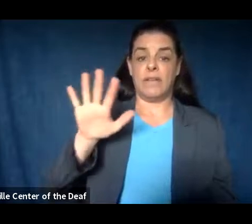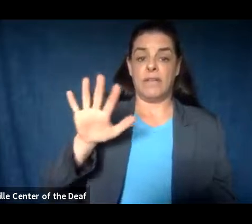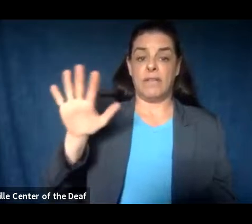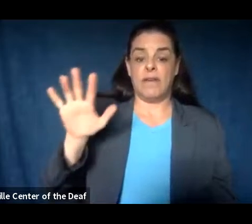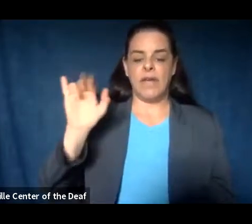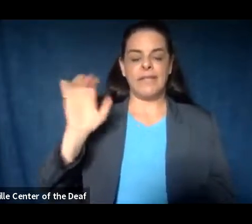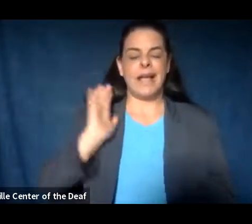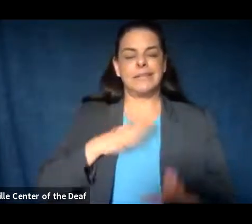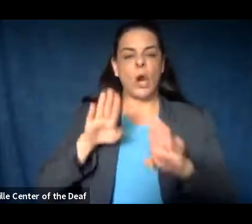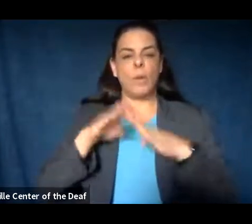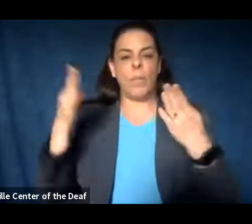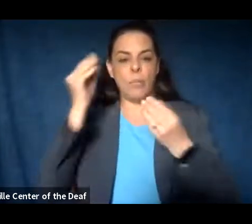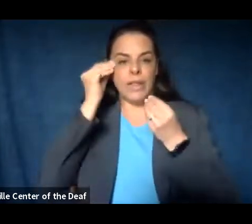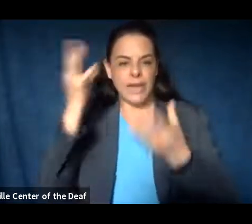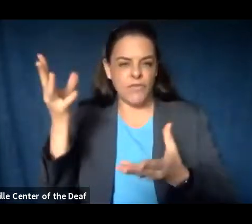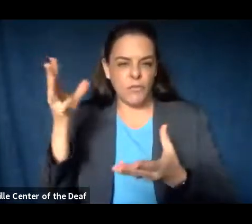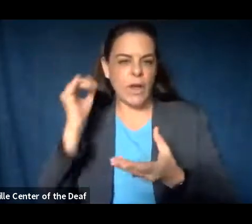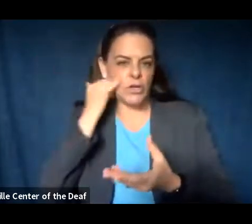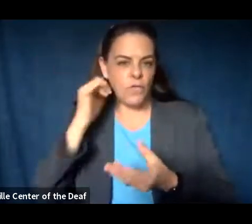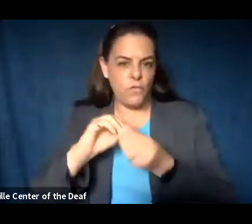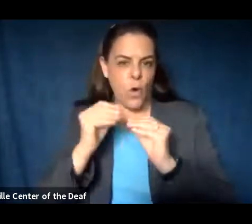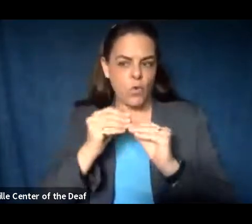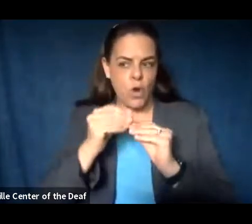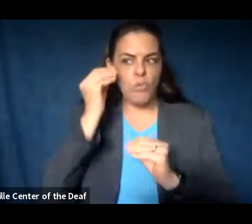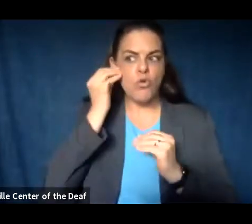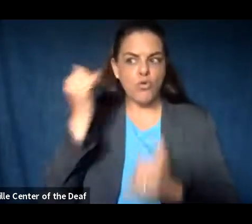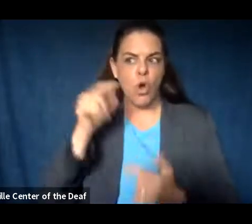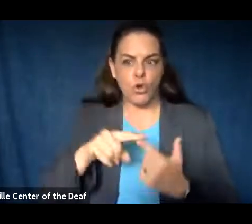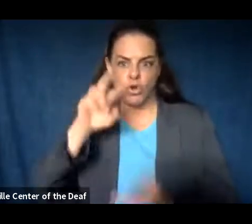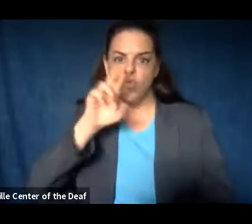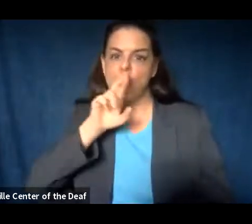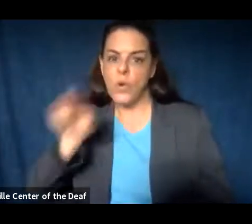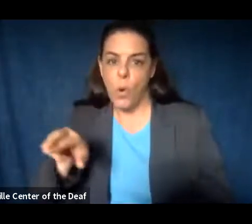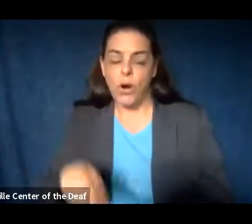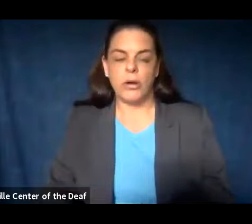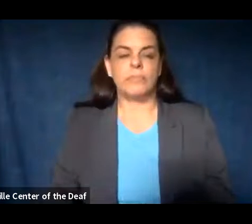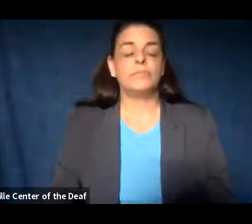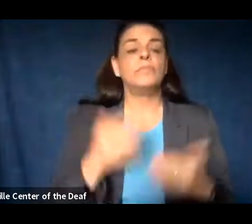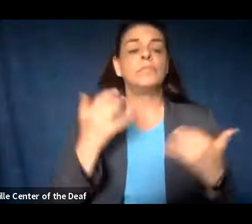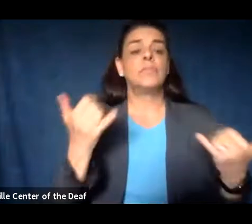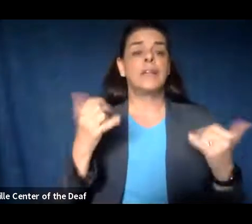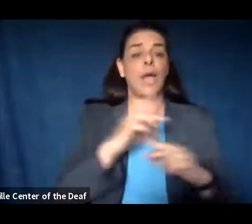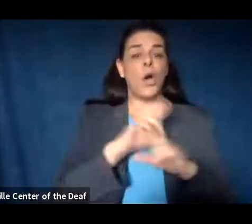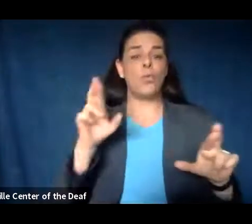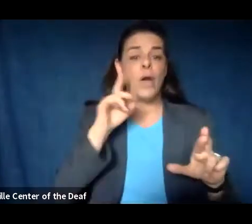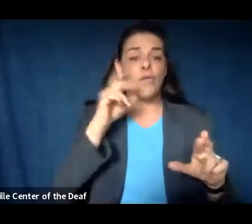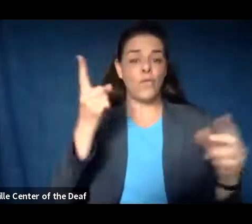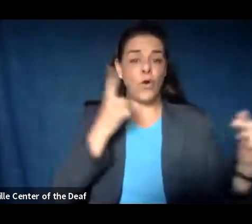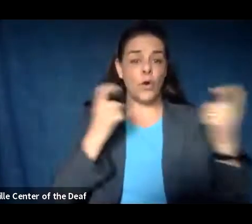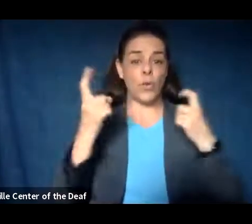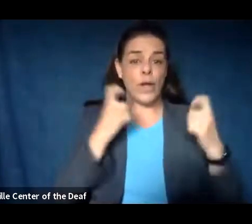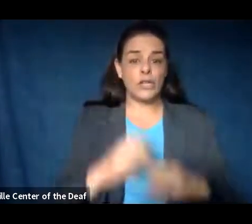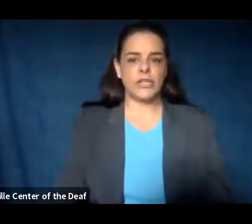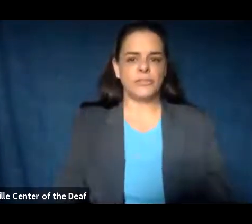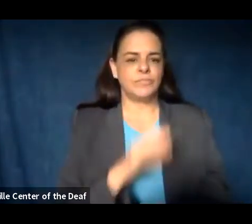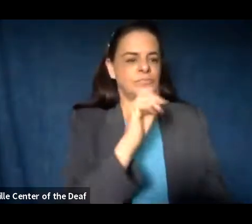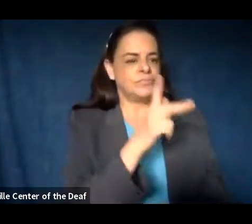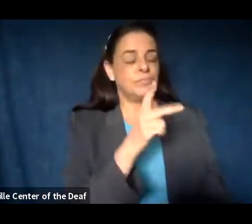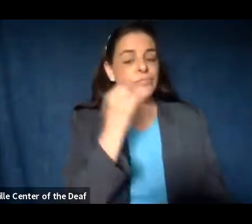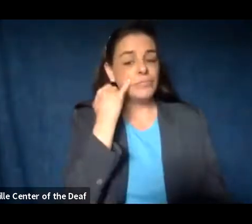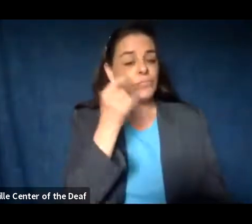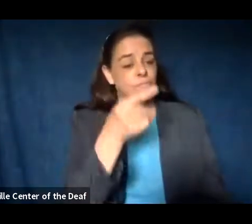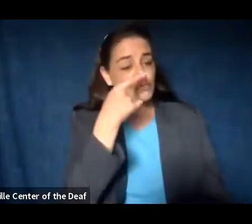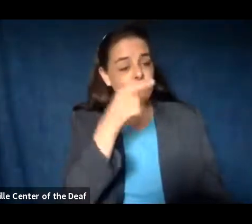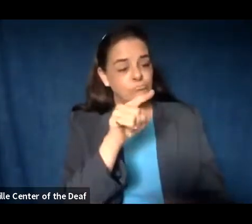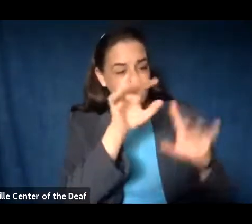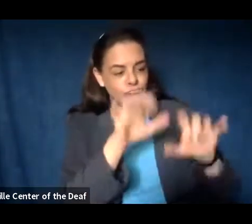865-215-5555. We'll now open it up for questions. All right, so if the media on the call will please place your questions